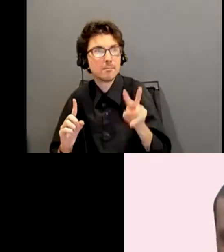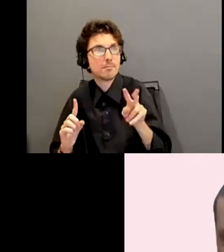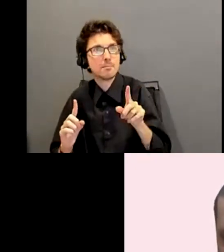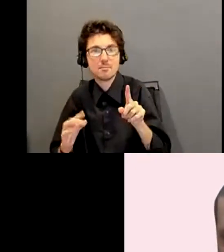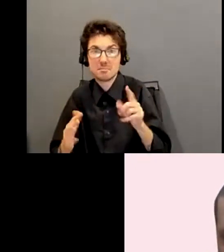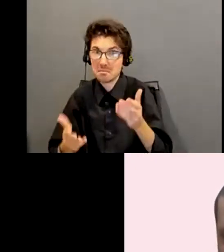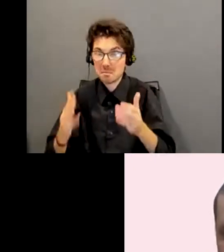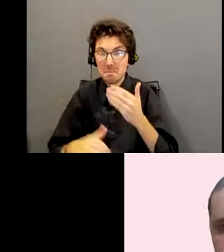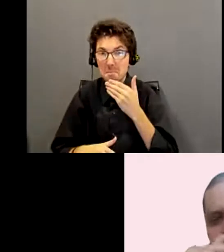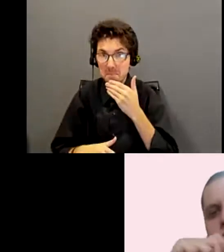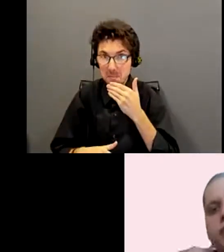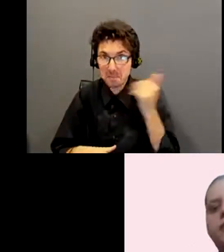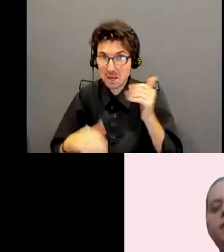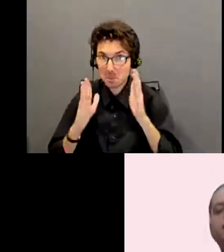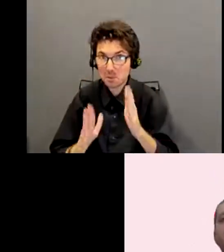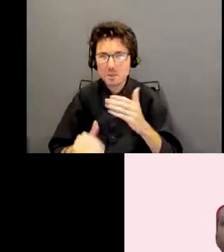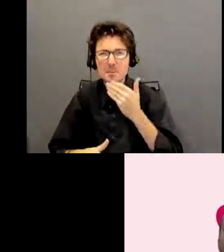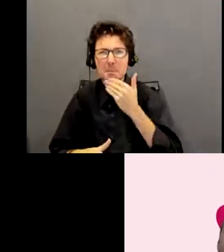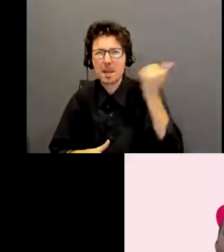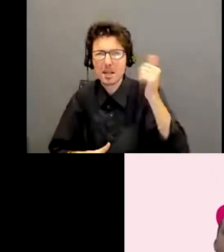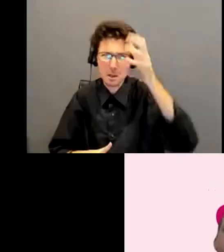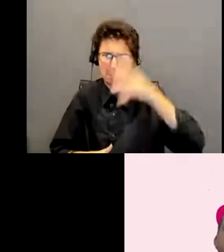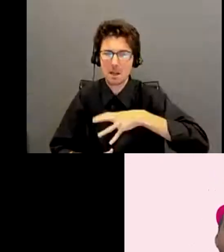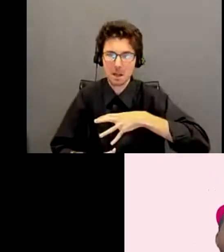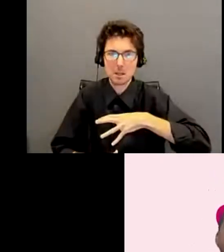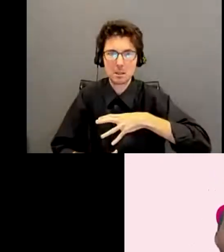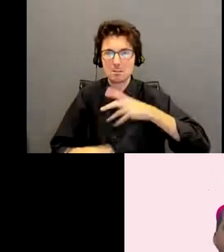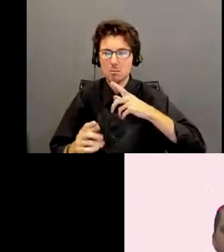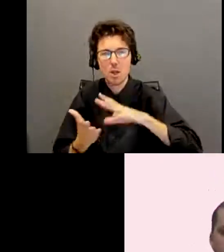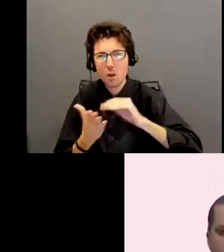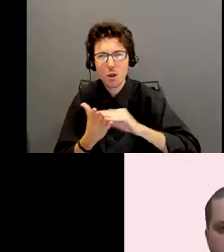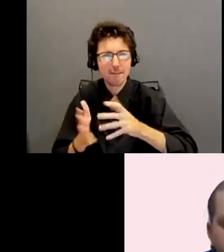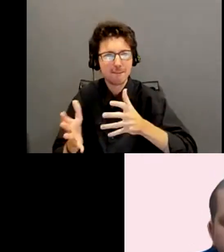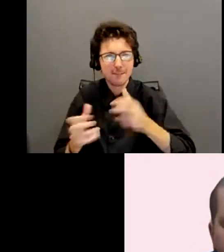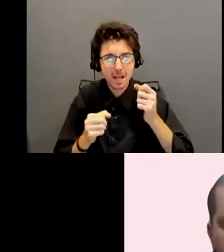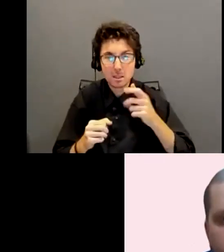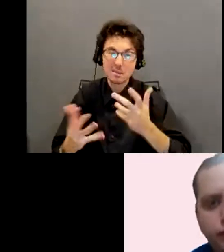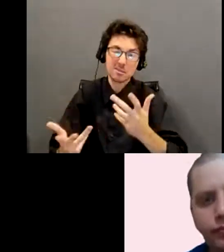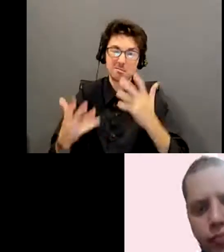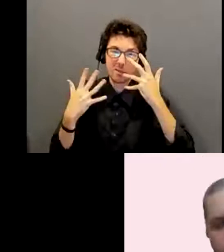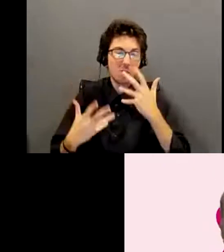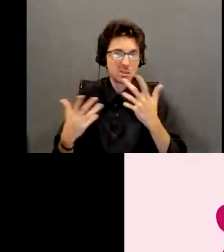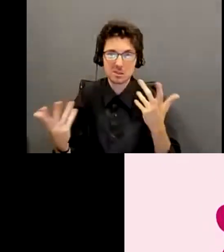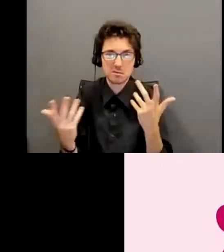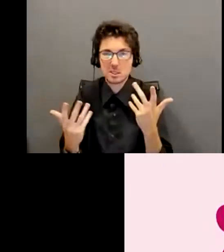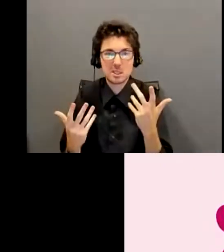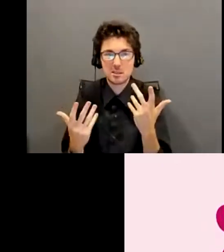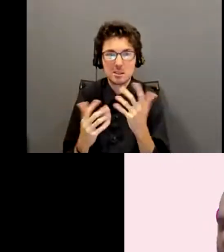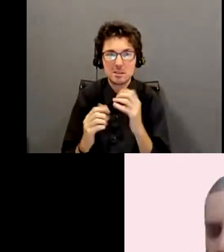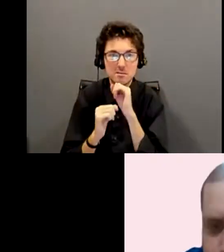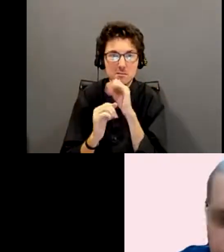and knowing faster, learning faster. But I didn't. I didn't found any